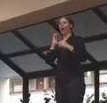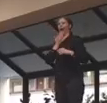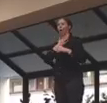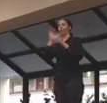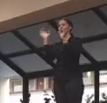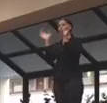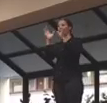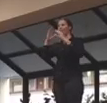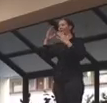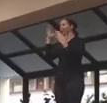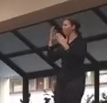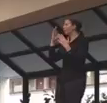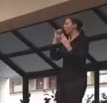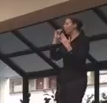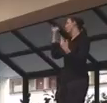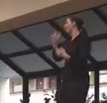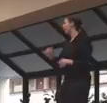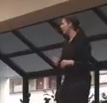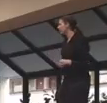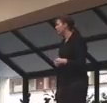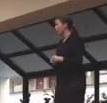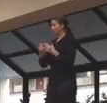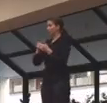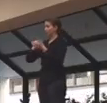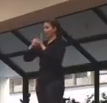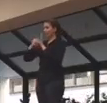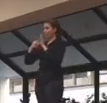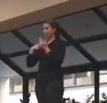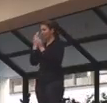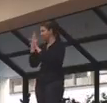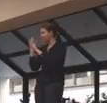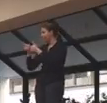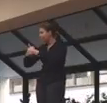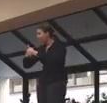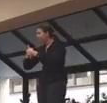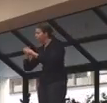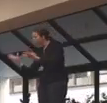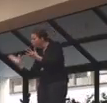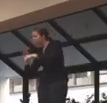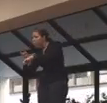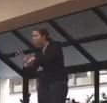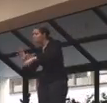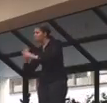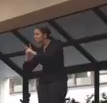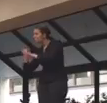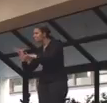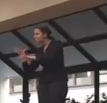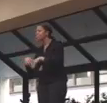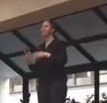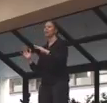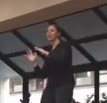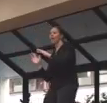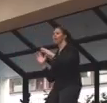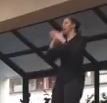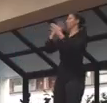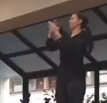What do we want as our goal? What do we want as our certification to look like? Do we want feedback first? Do